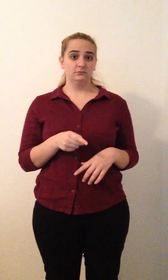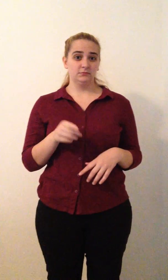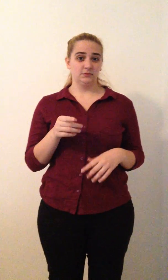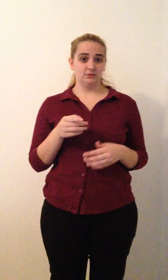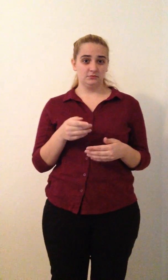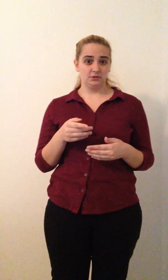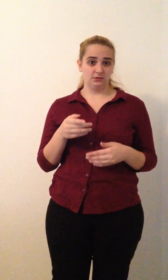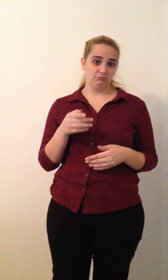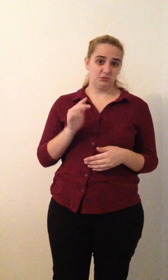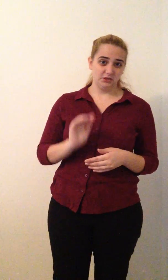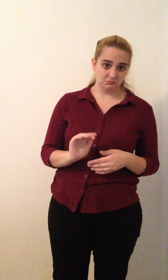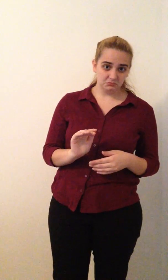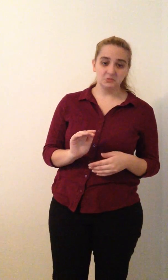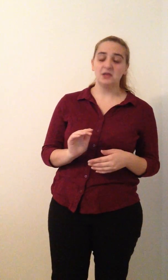And, there are three.